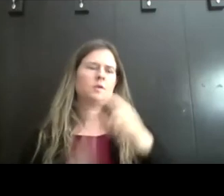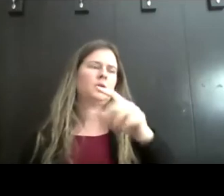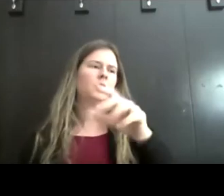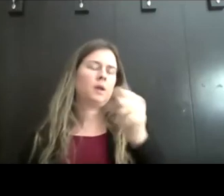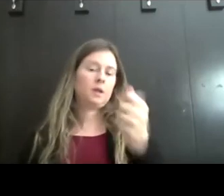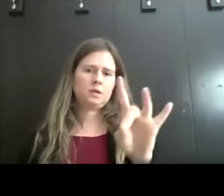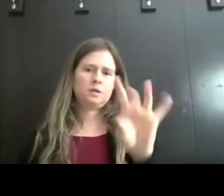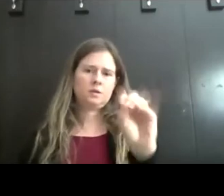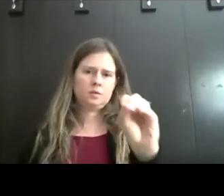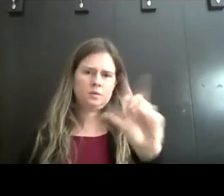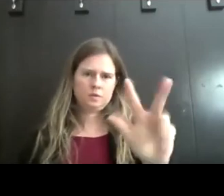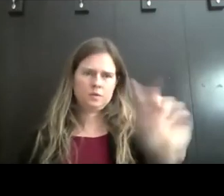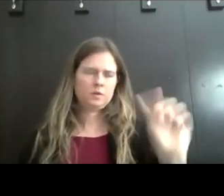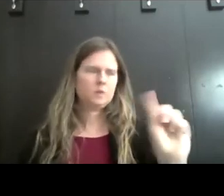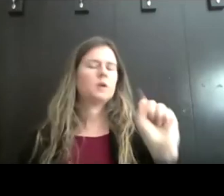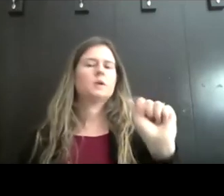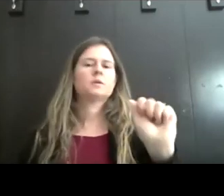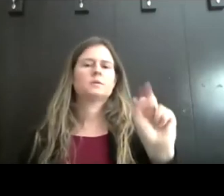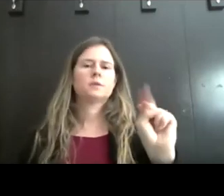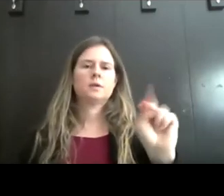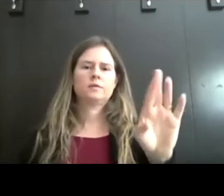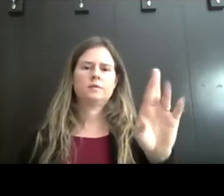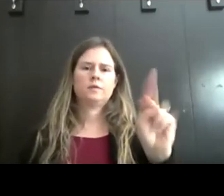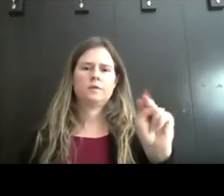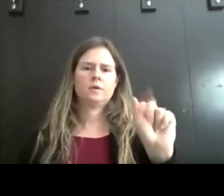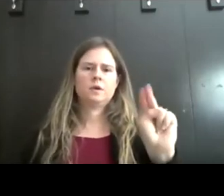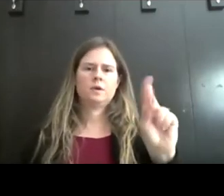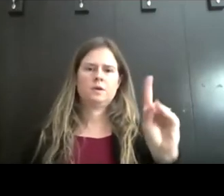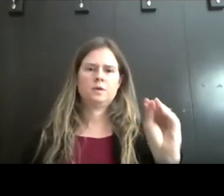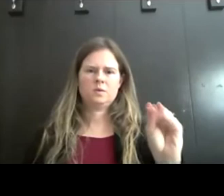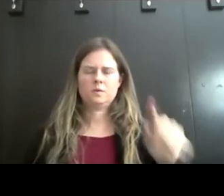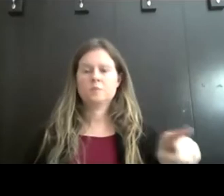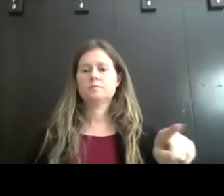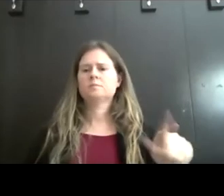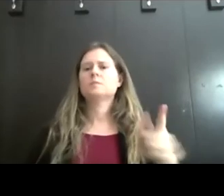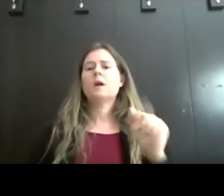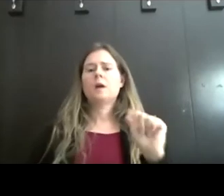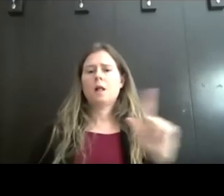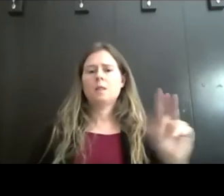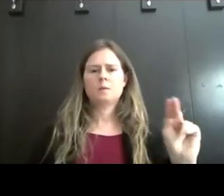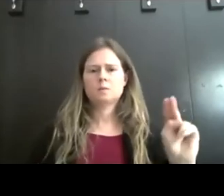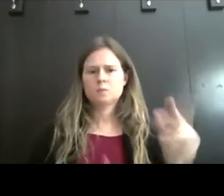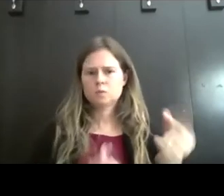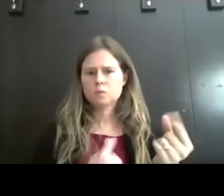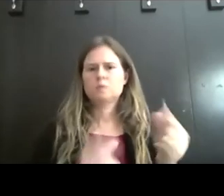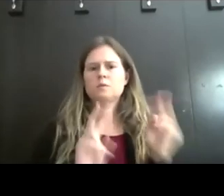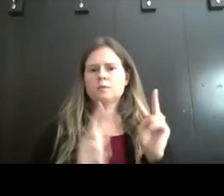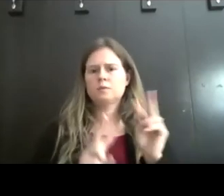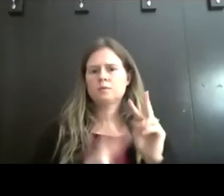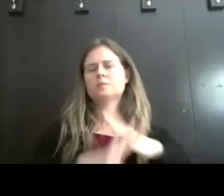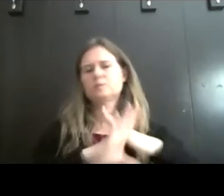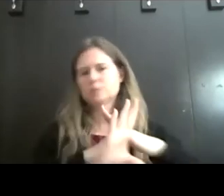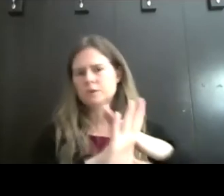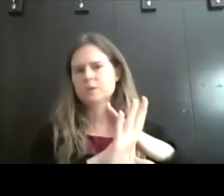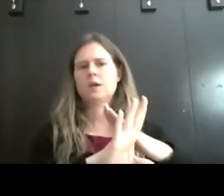been actively involved in protecting ancestral sites and tribal territories, which include